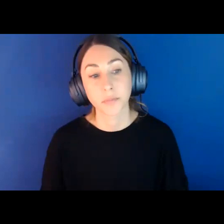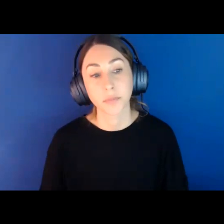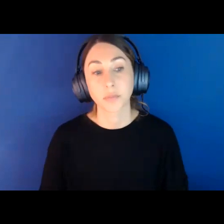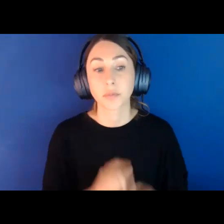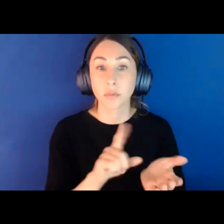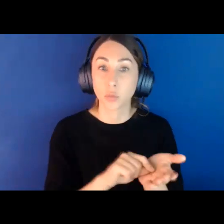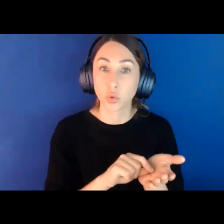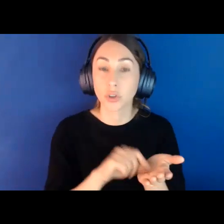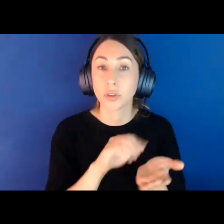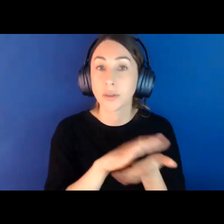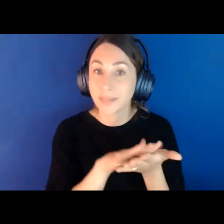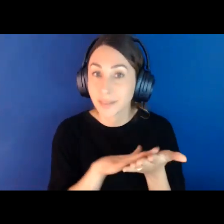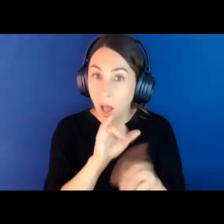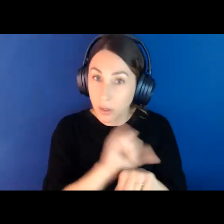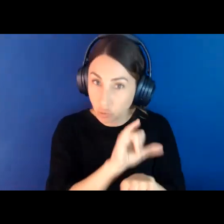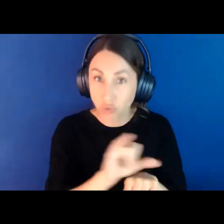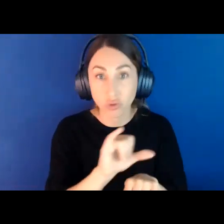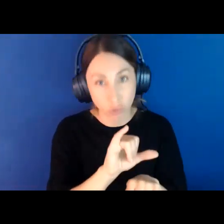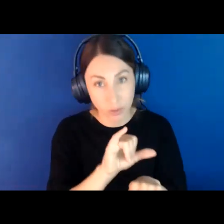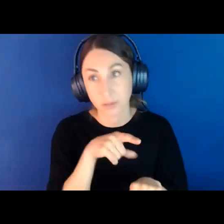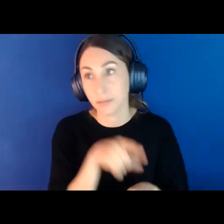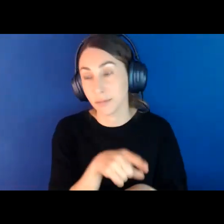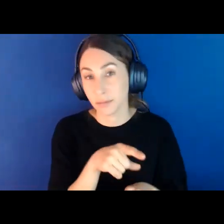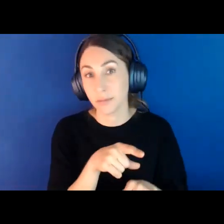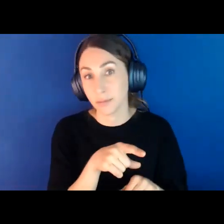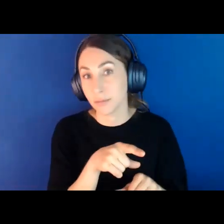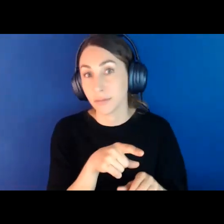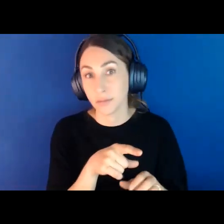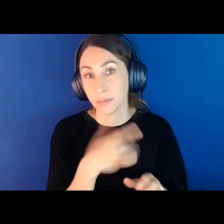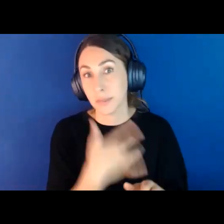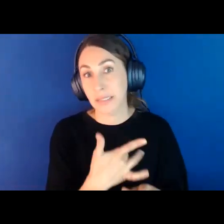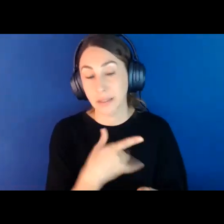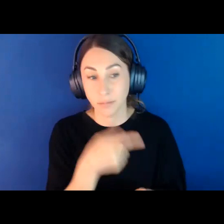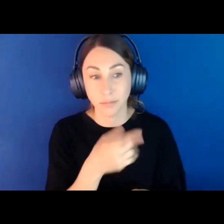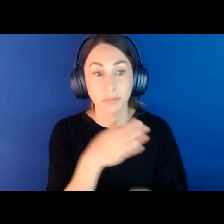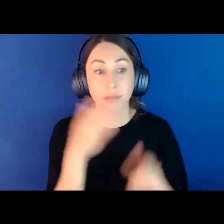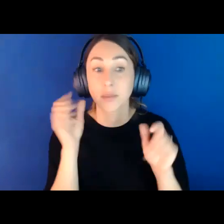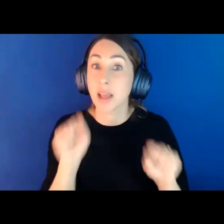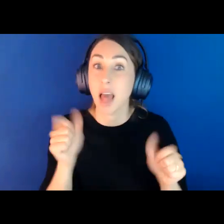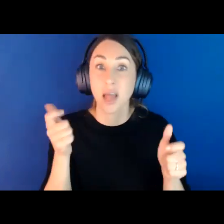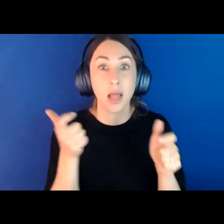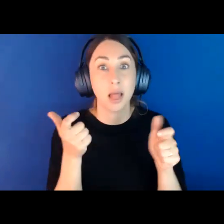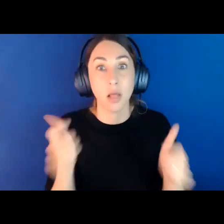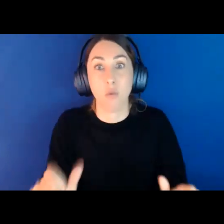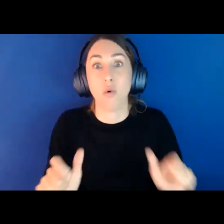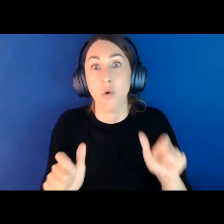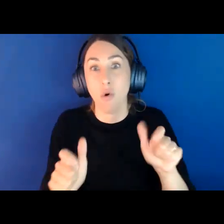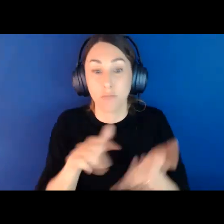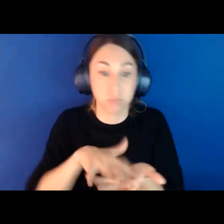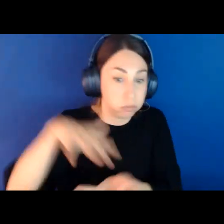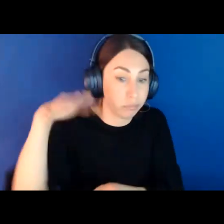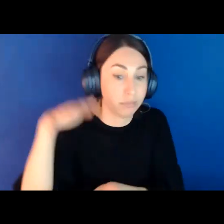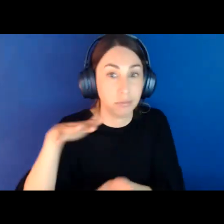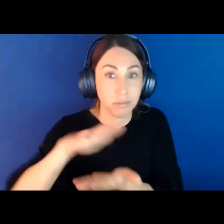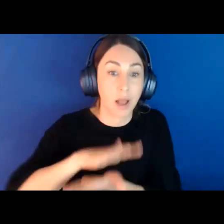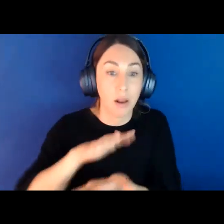print and design industry, which is very comfortable. And it could be large and complex documents that can be published